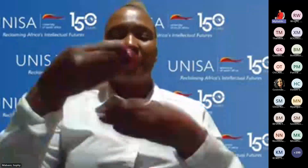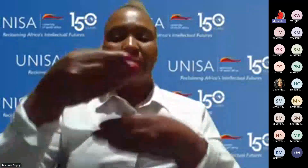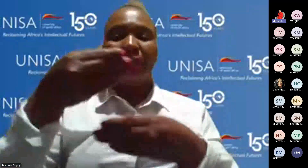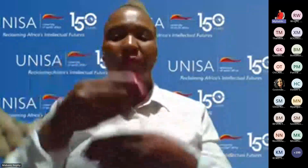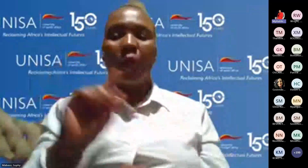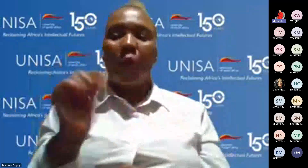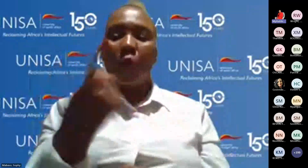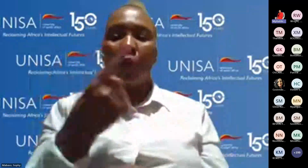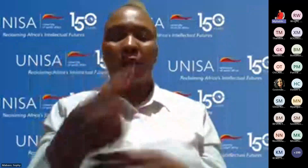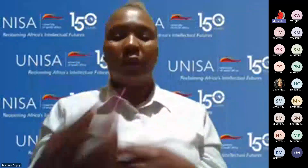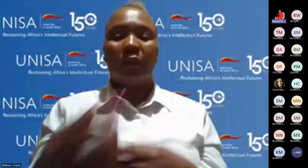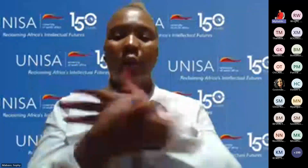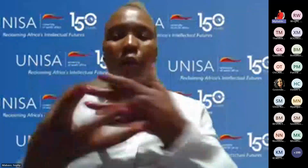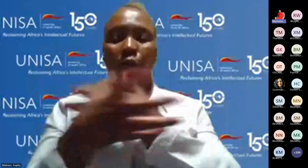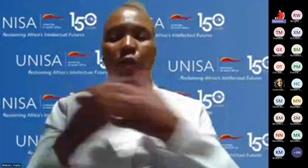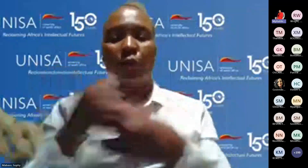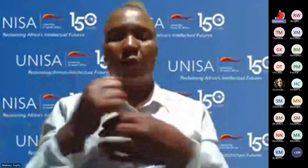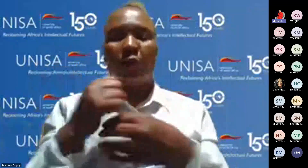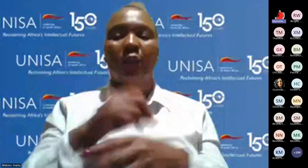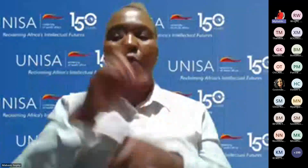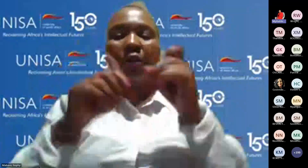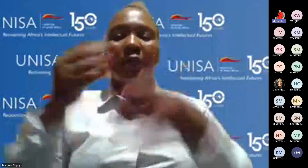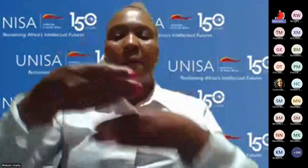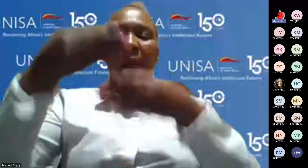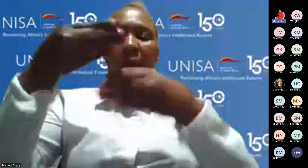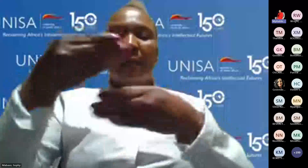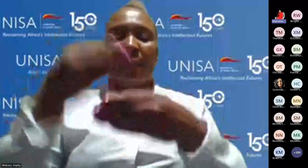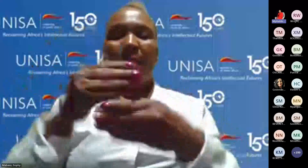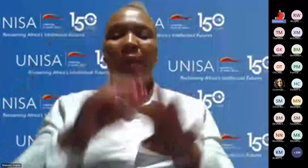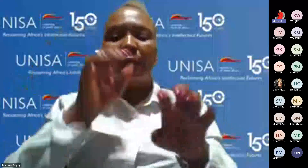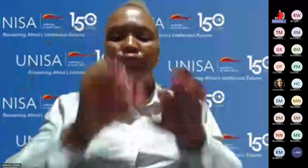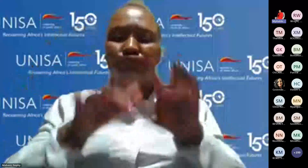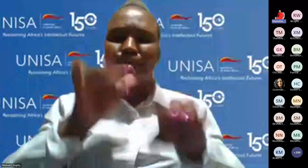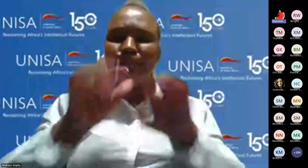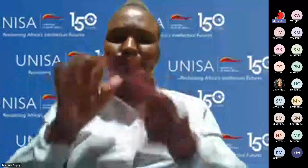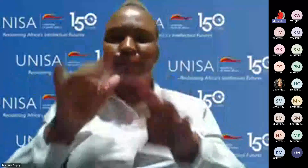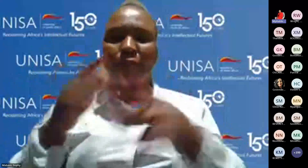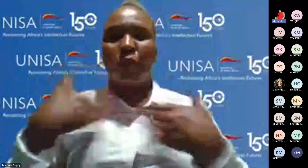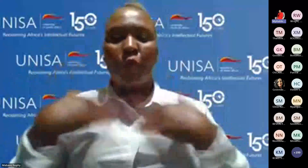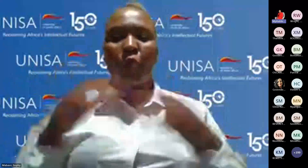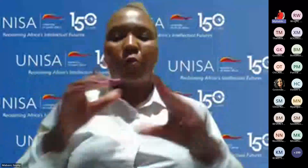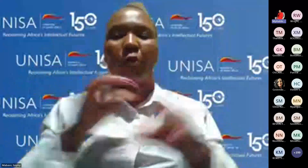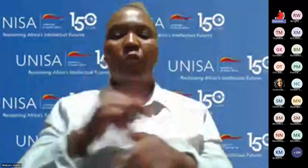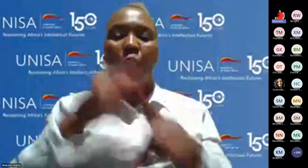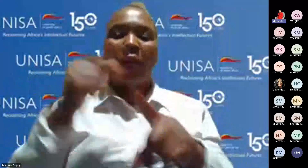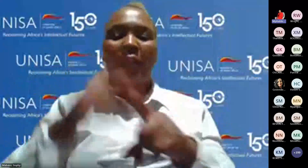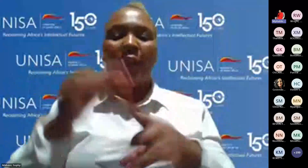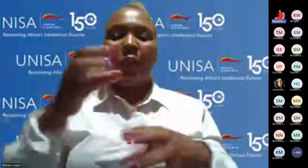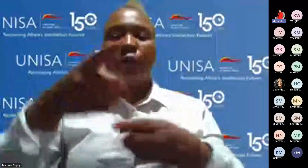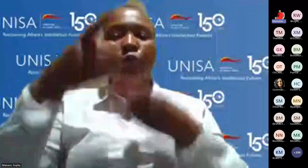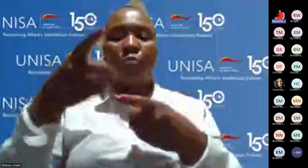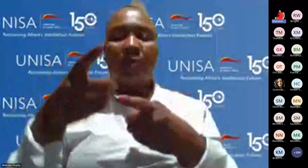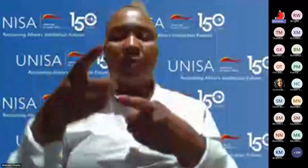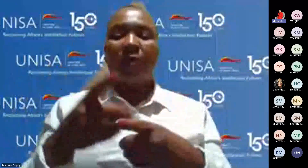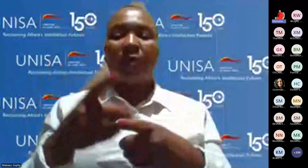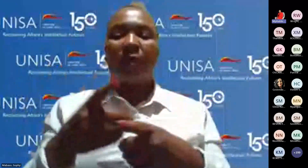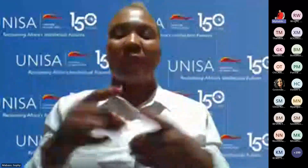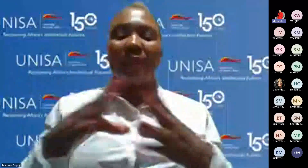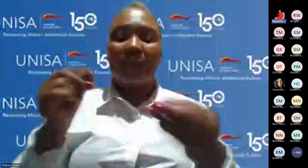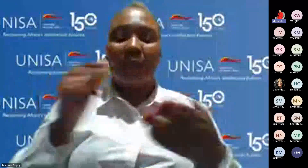only download the question paper. And then if you are typing, you're going to open your Word document and then you